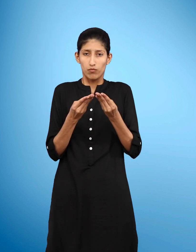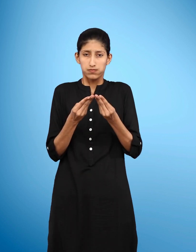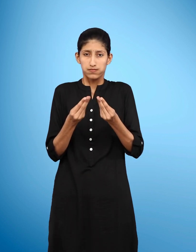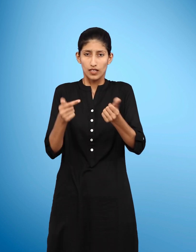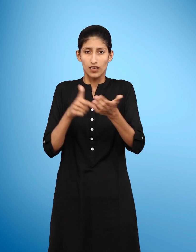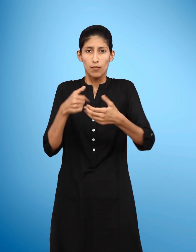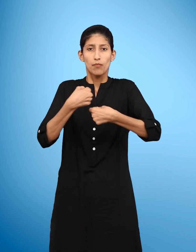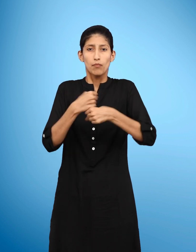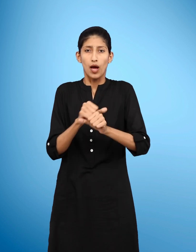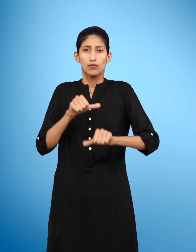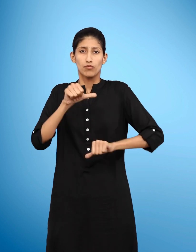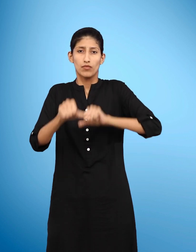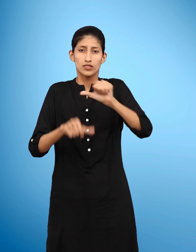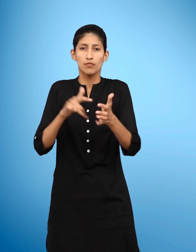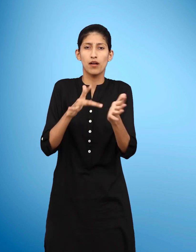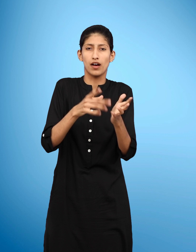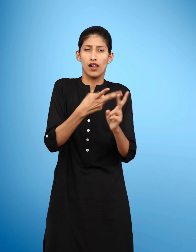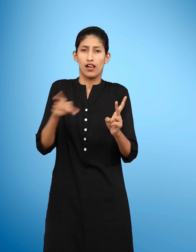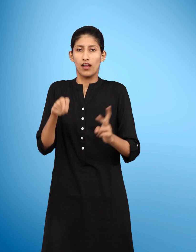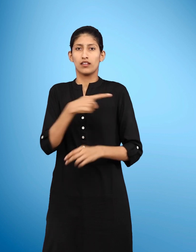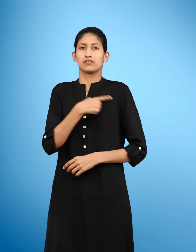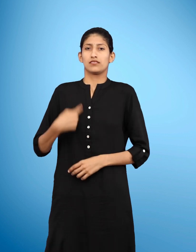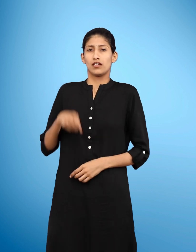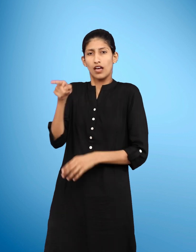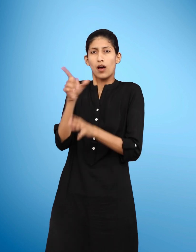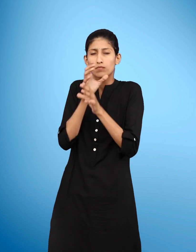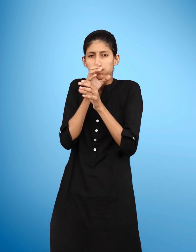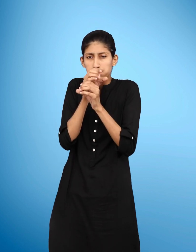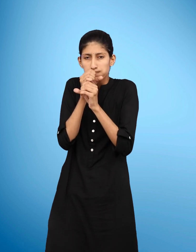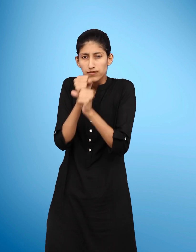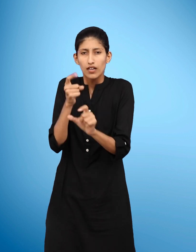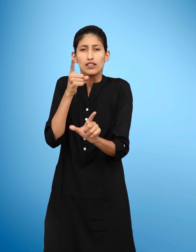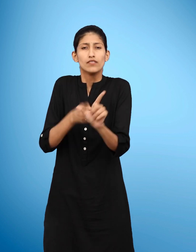While the methods remained a closely guarded secret for thousands of years.